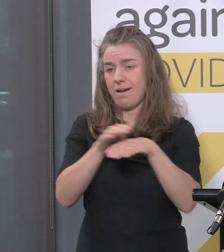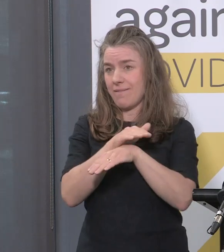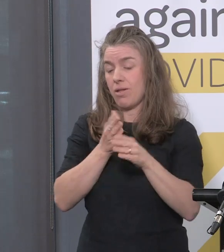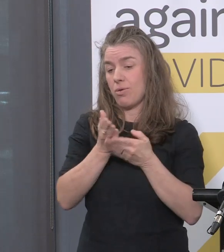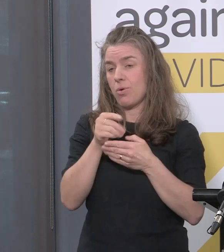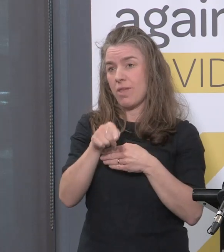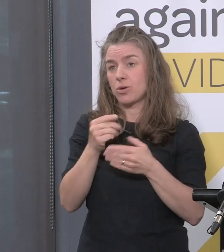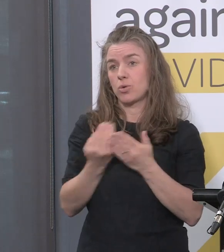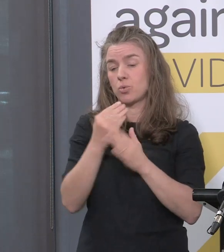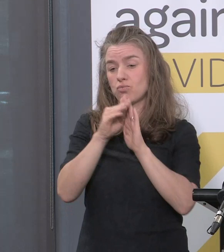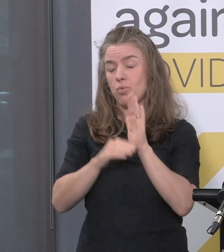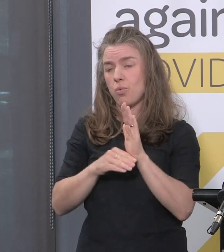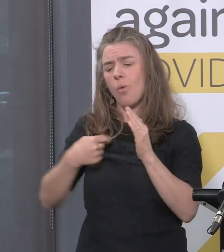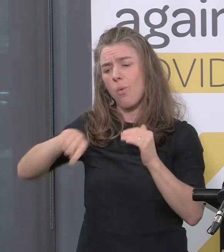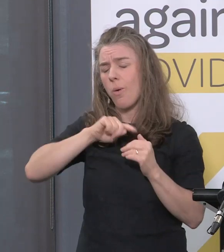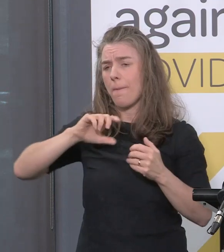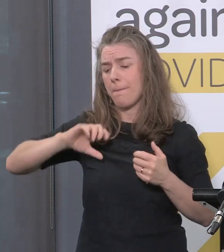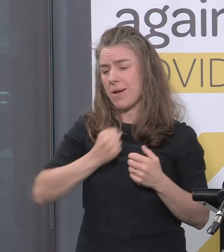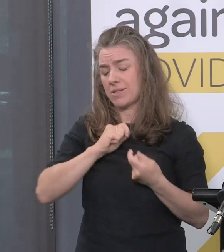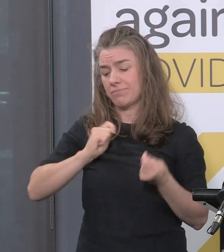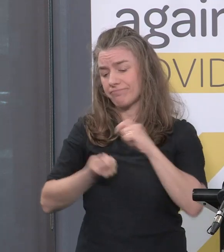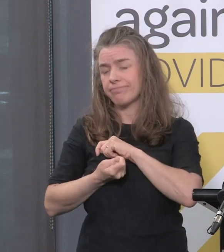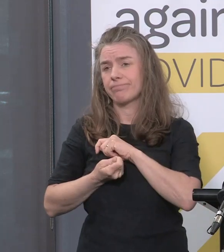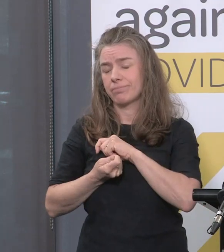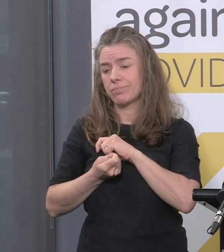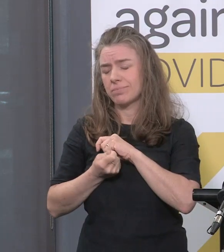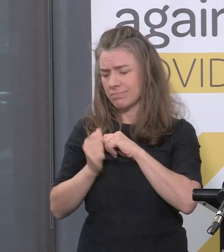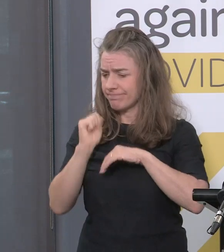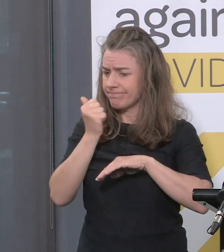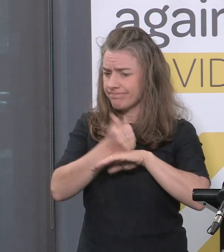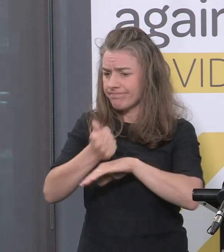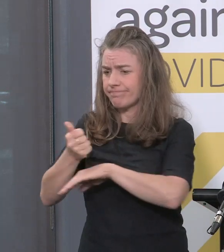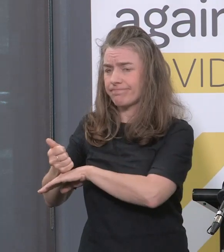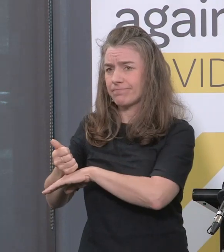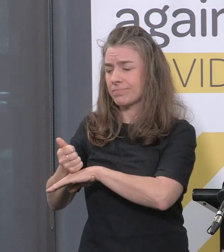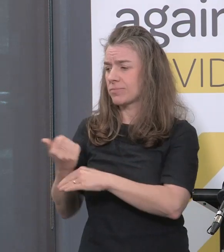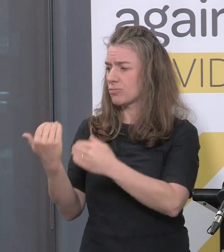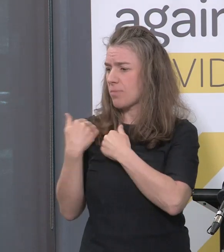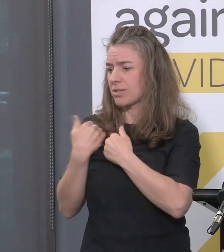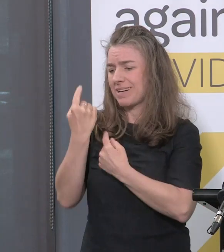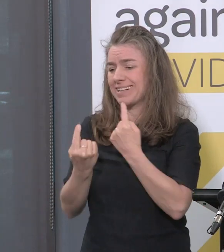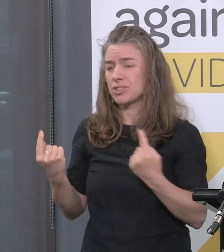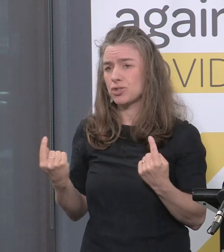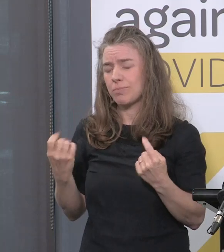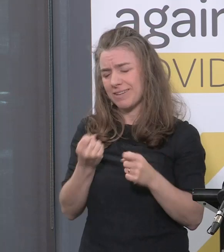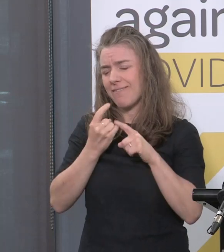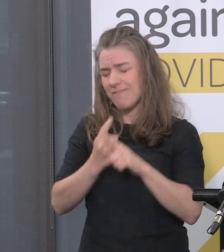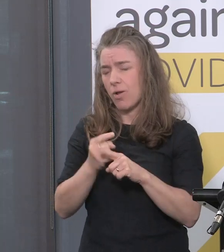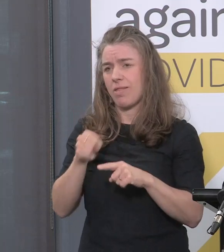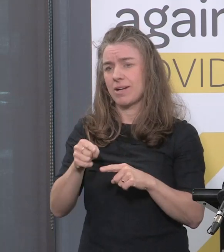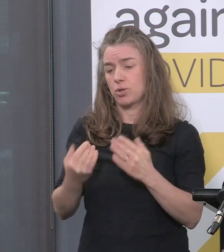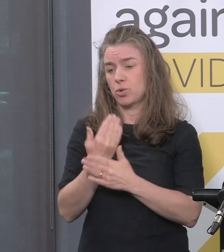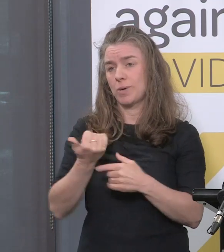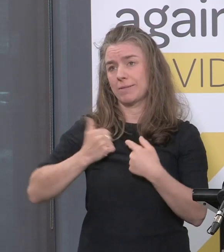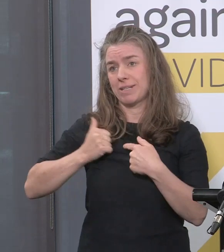reality. However, this is very important that we do implement, collectively act on this expectation as part